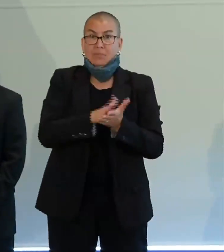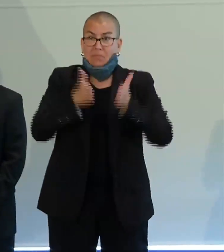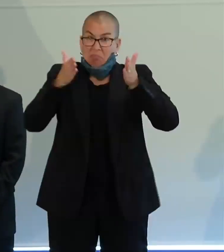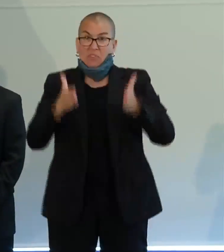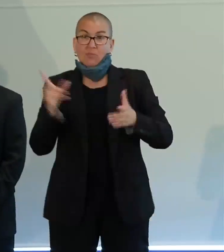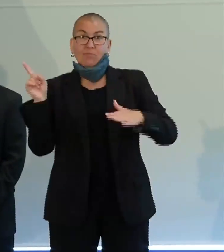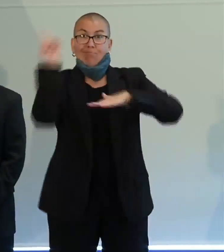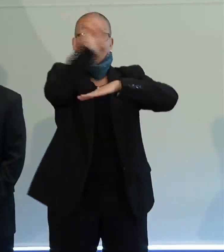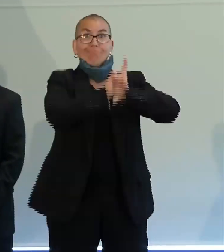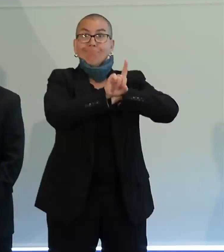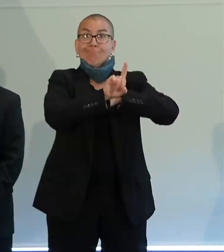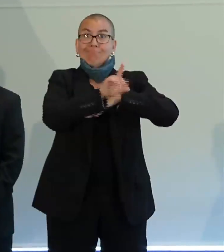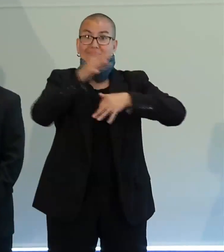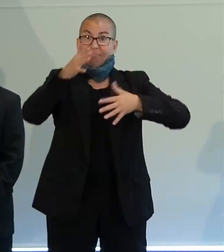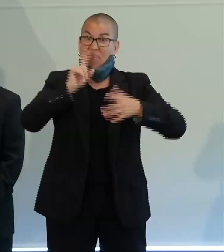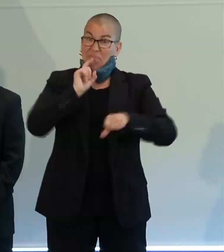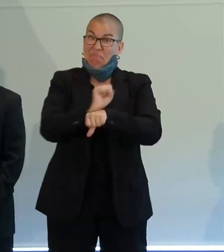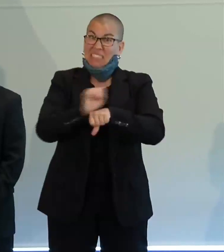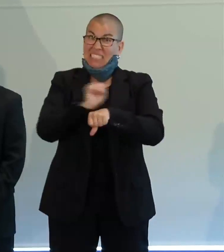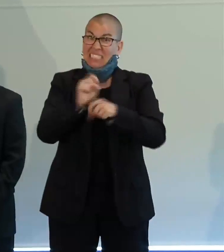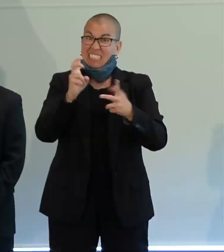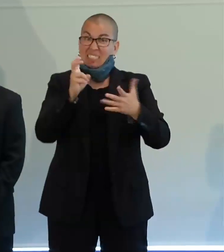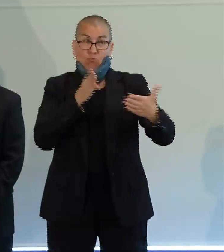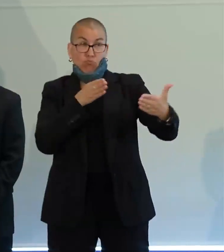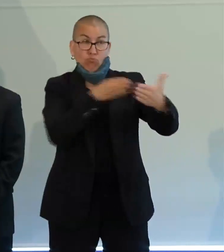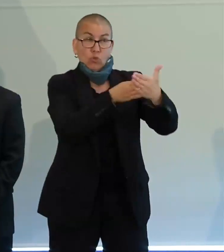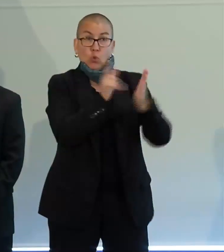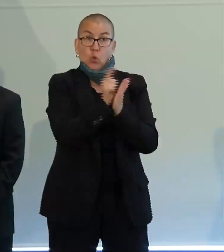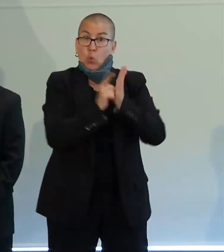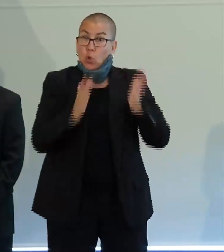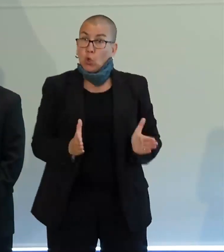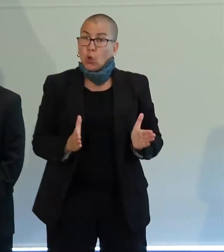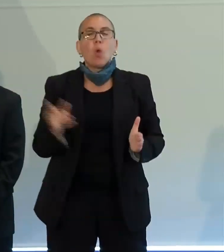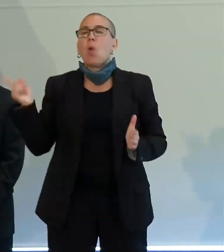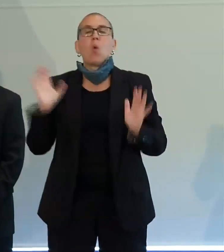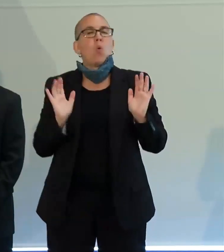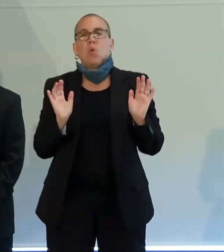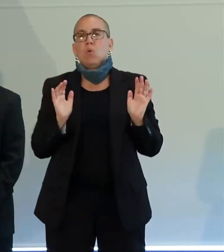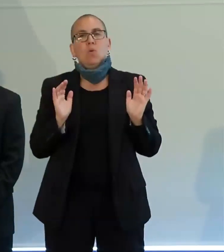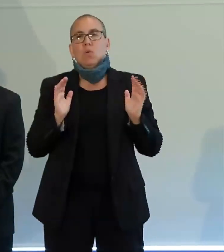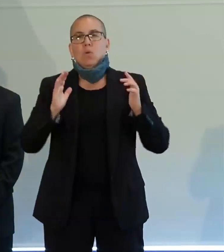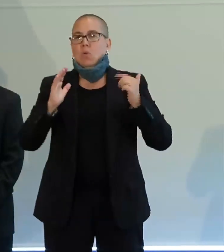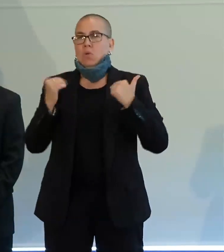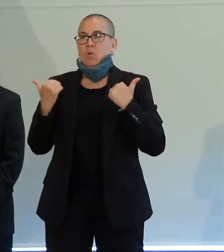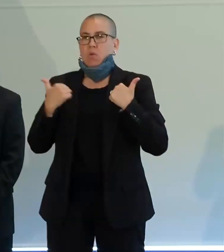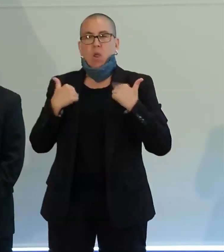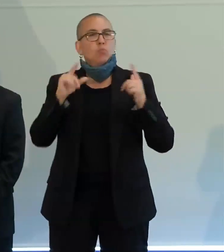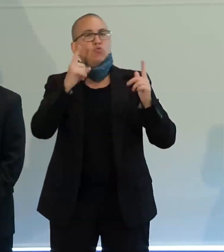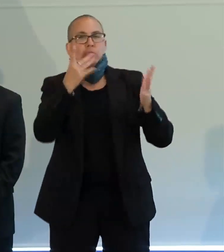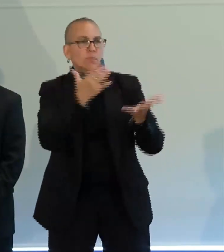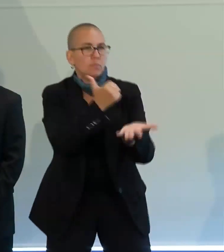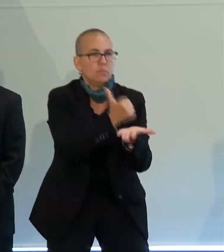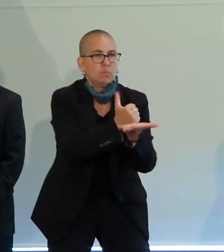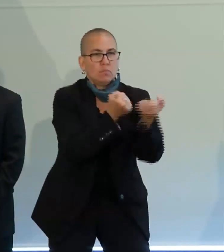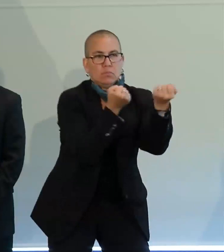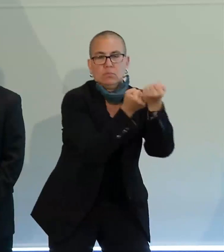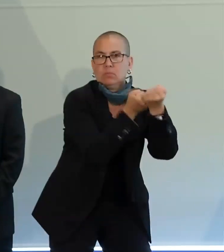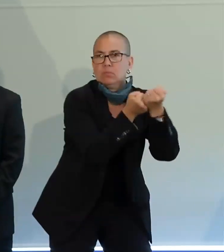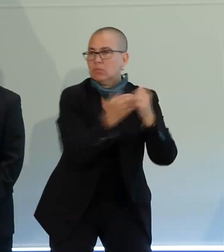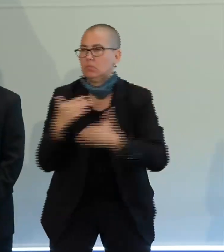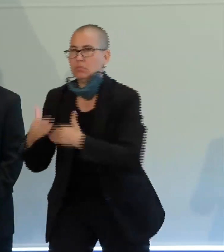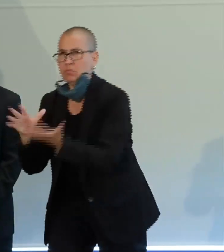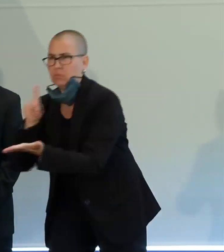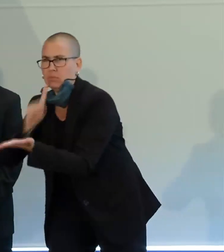No, that I'm going to let the people who prosecute cases every single day to prosecute this case. Now, it is true that